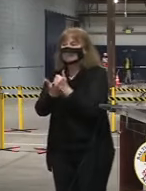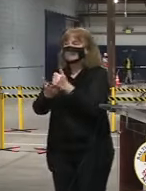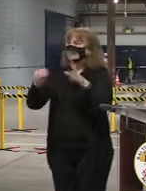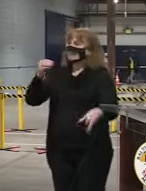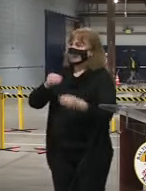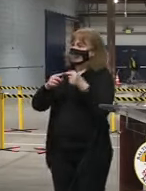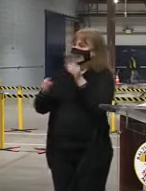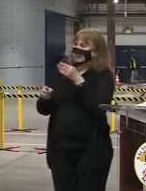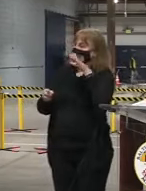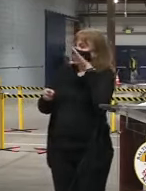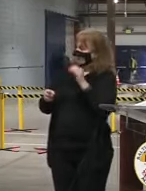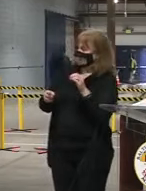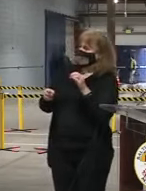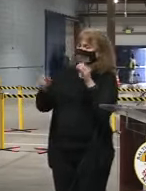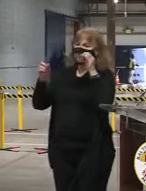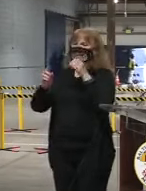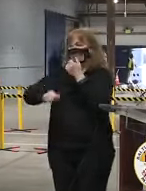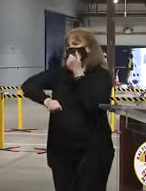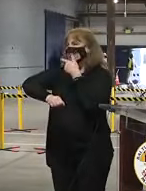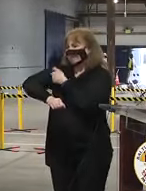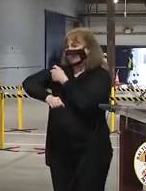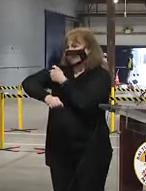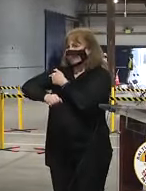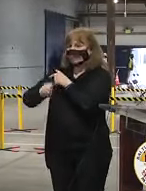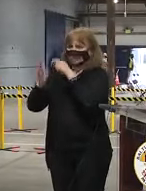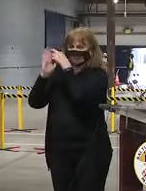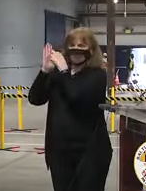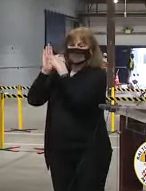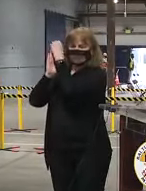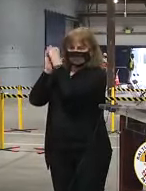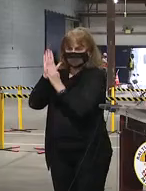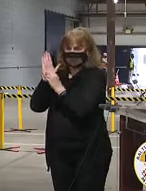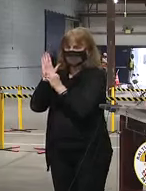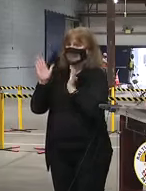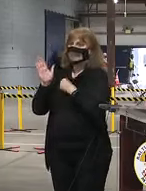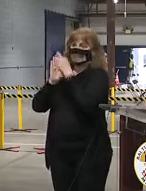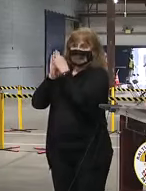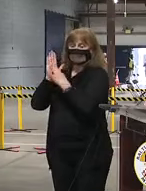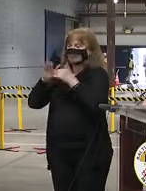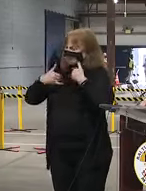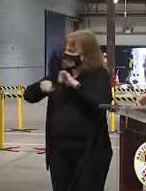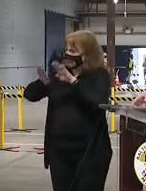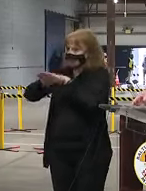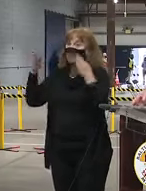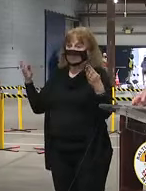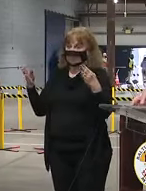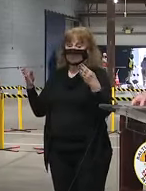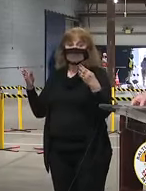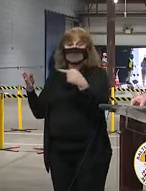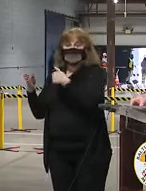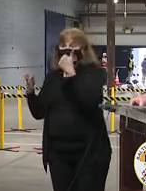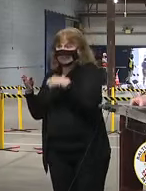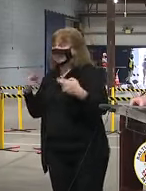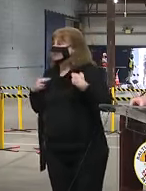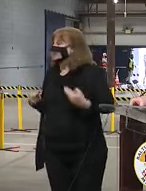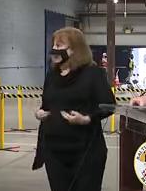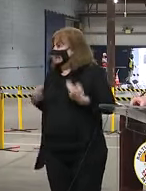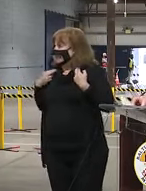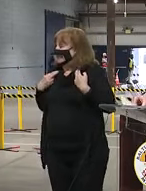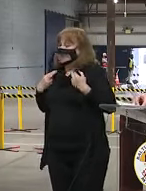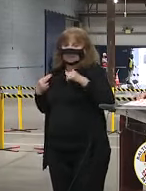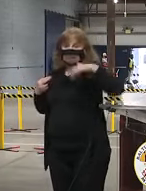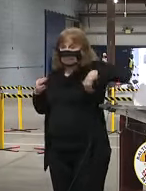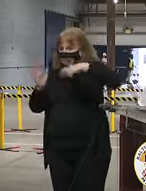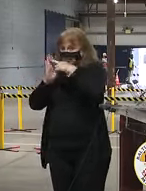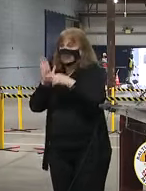to Baltimore County's vaccination registry. Our registry does remain open, so any resident who has not yet